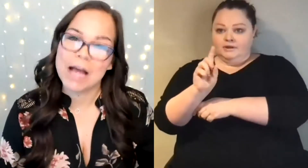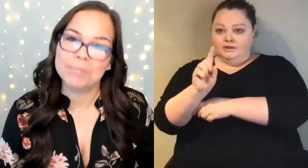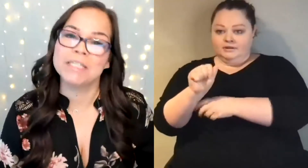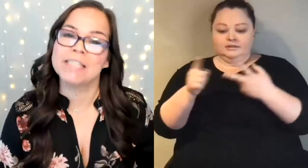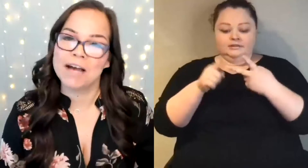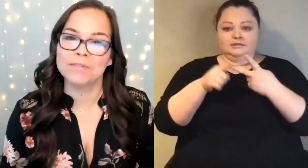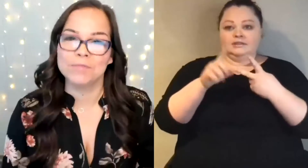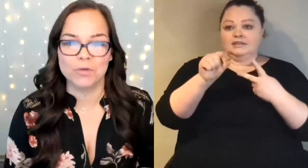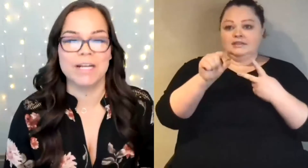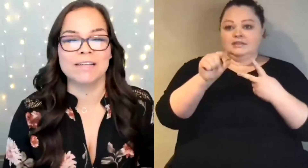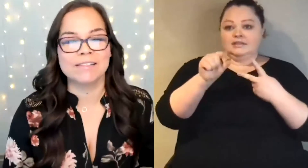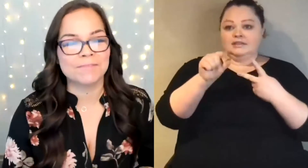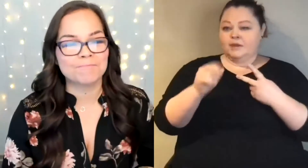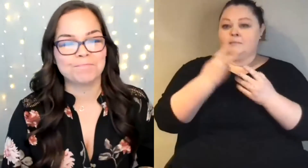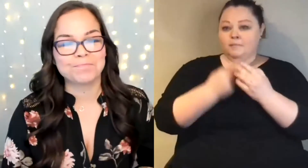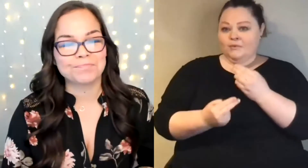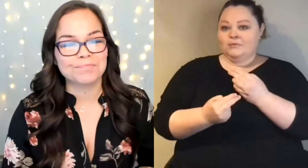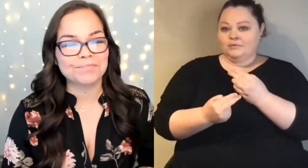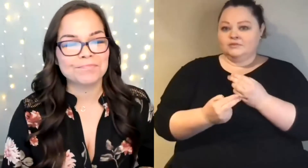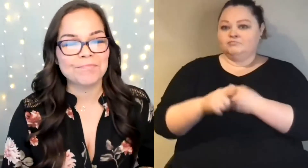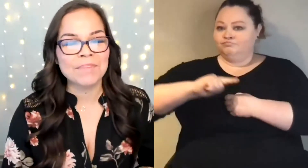so happy to have them join us.